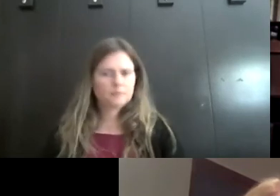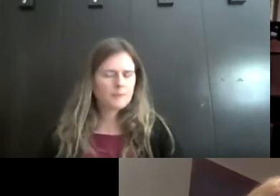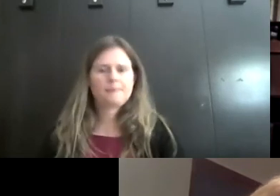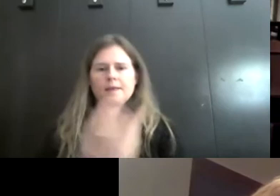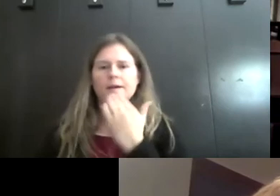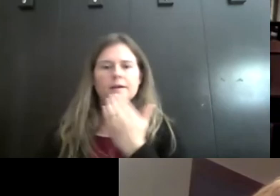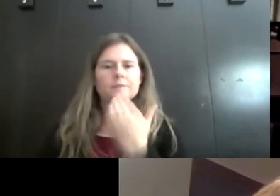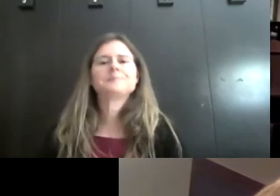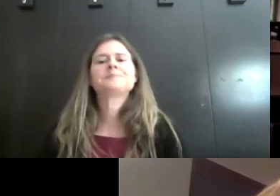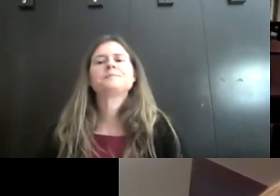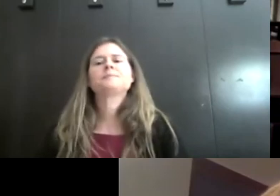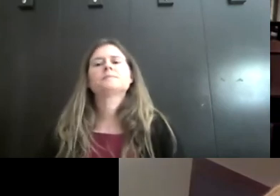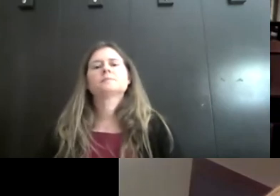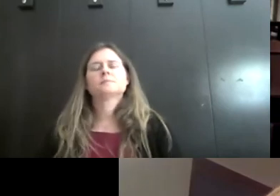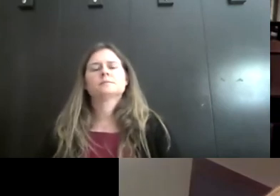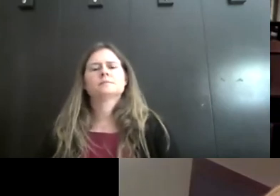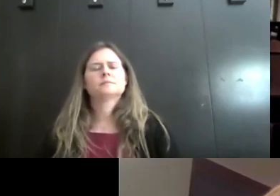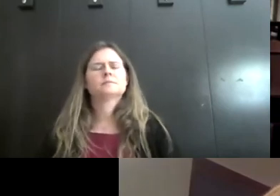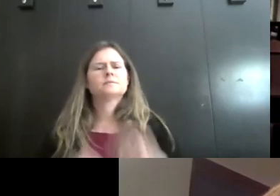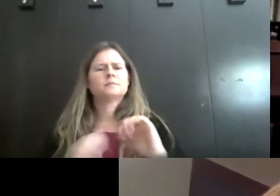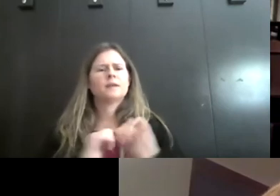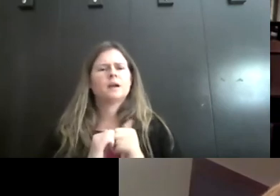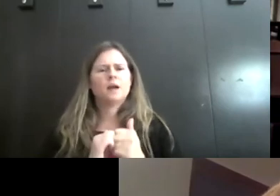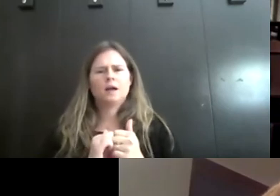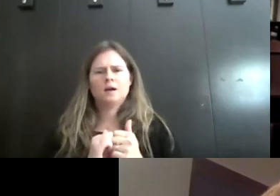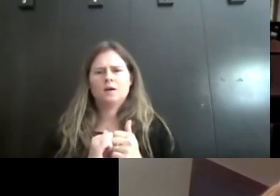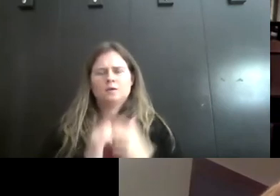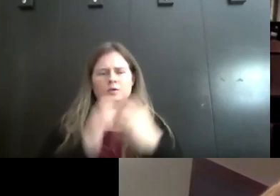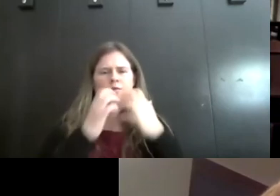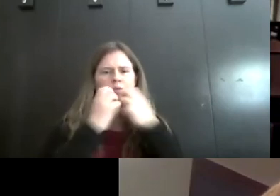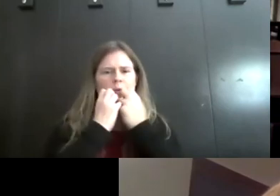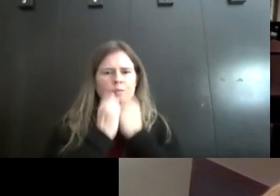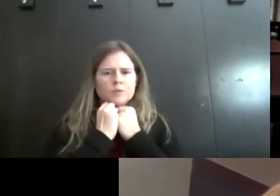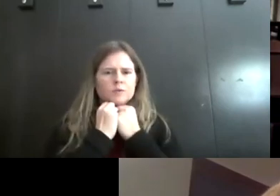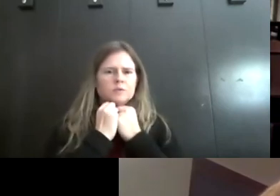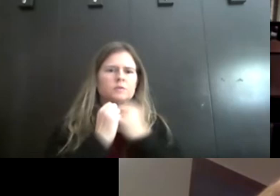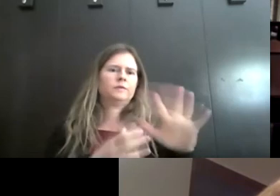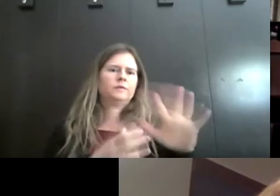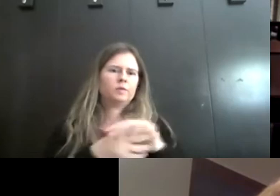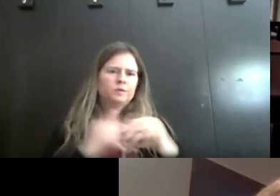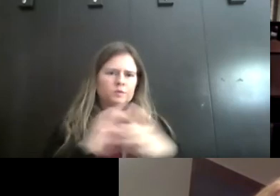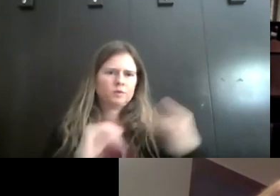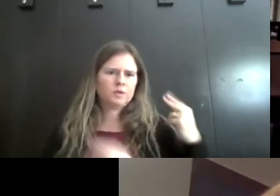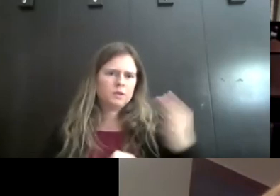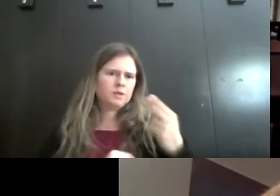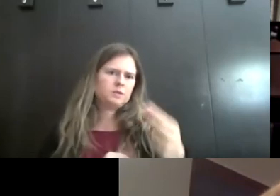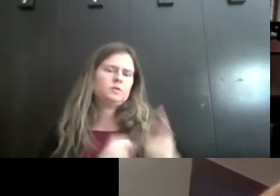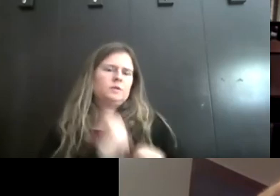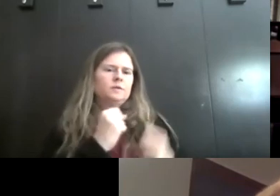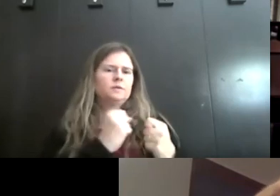to the museums, how do you currently capture and preserve your stories and history of each tribe?